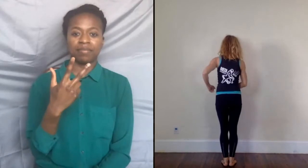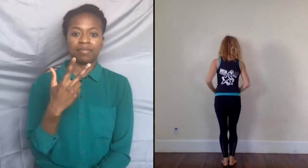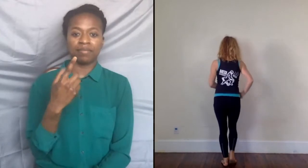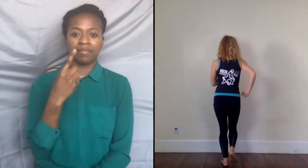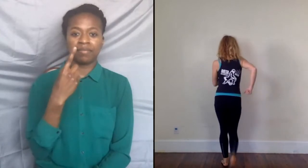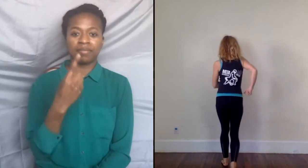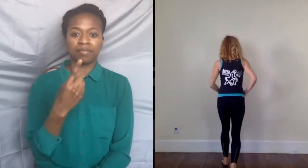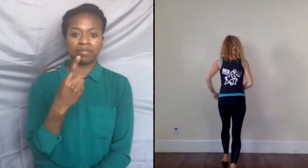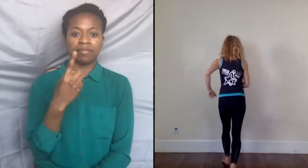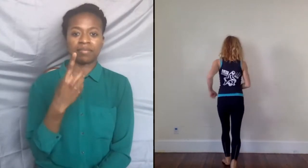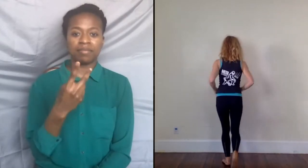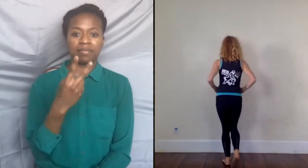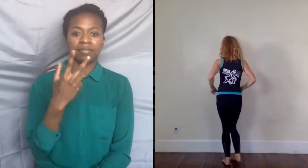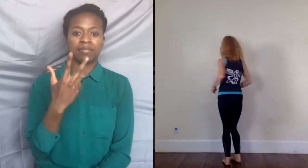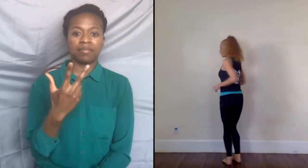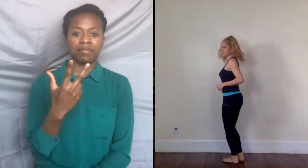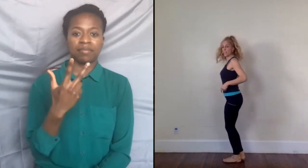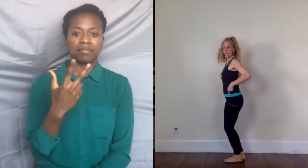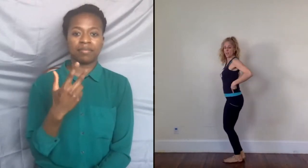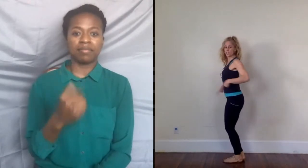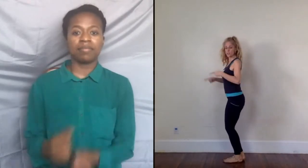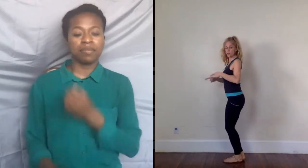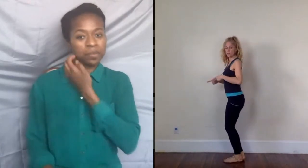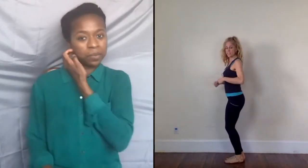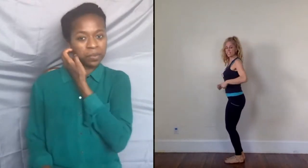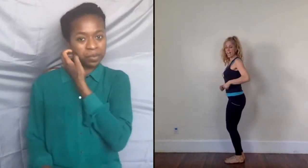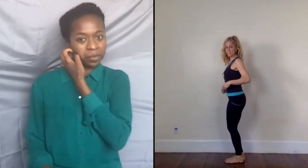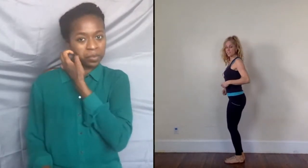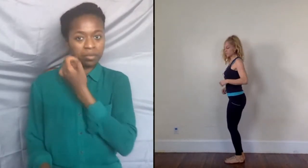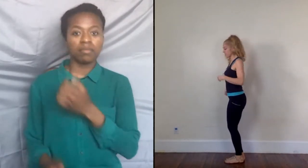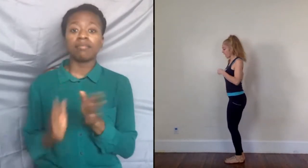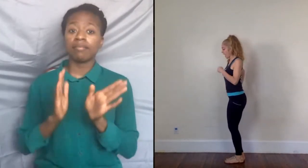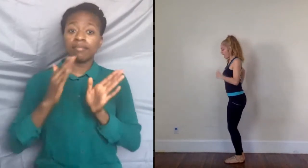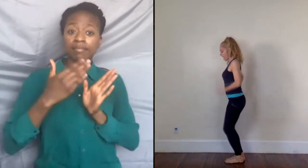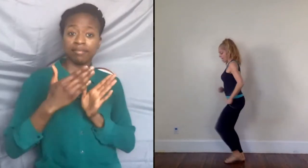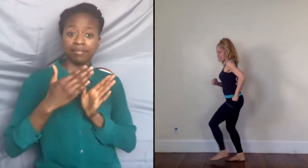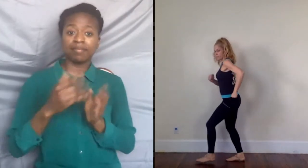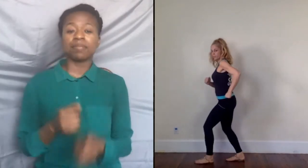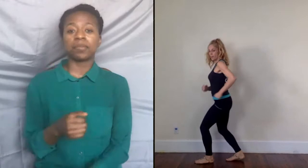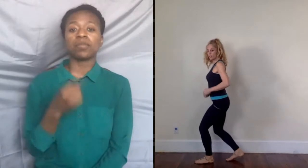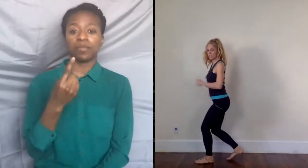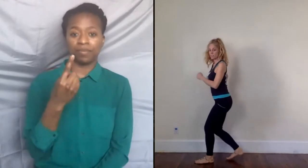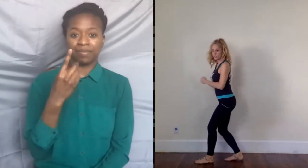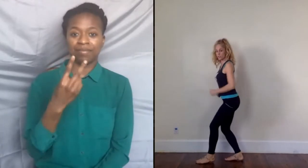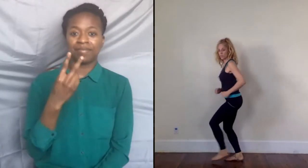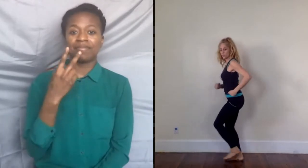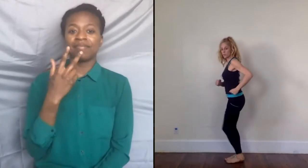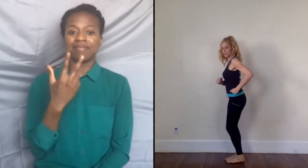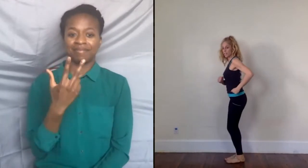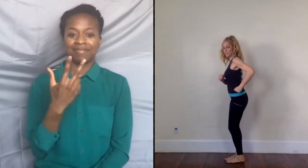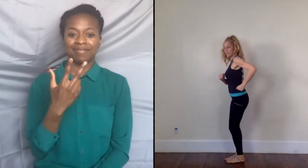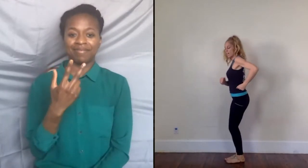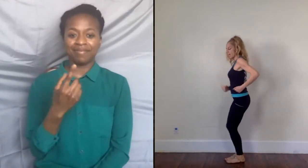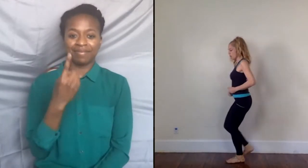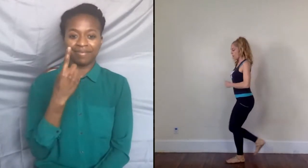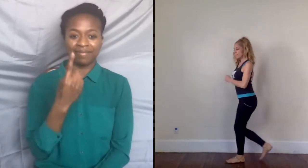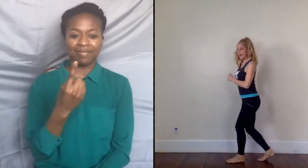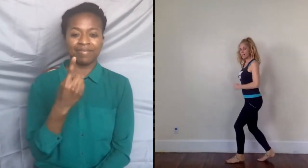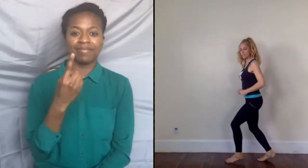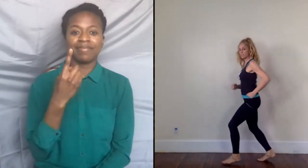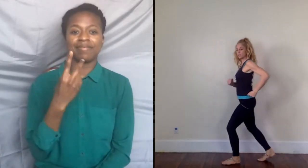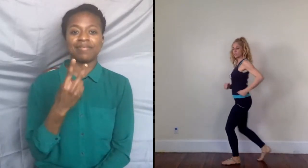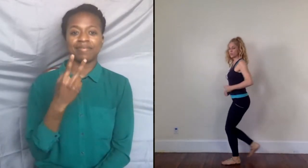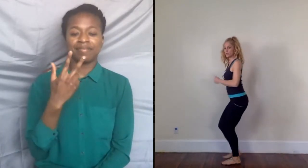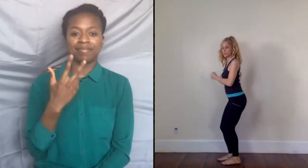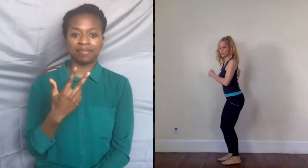3. Back, 2, 3. We're going to do it from the side. And front, 2, 3. And